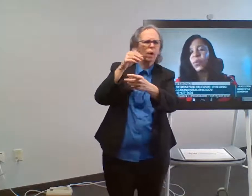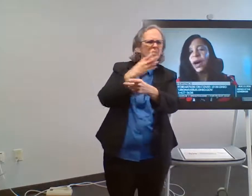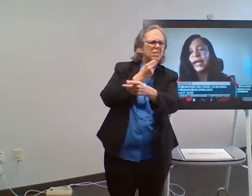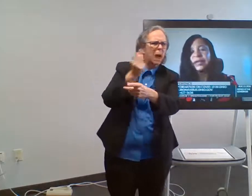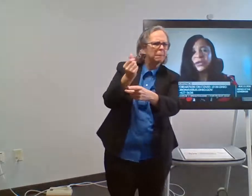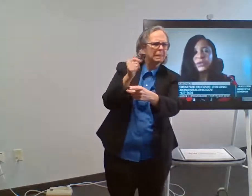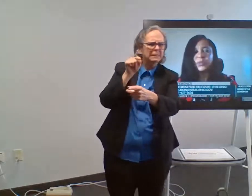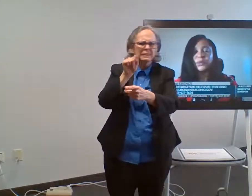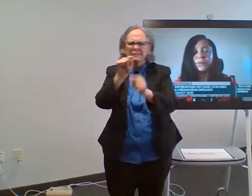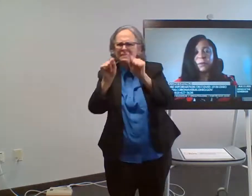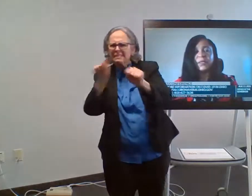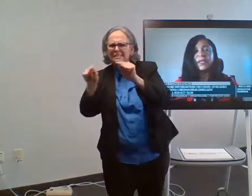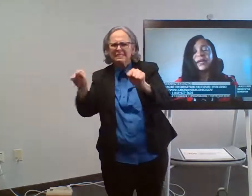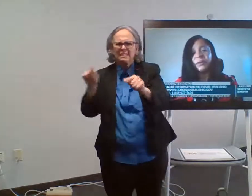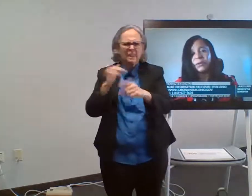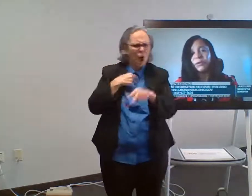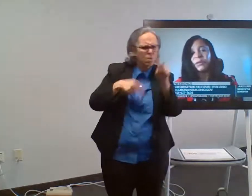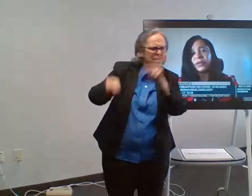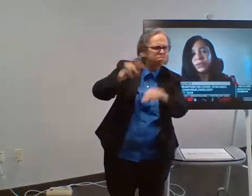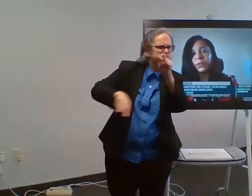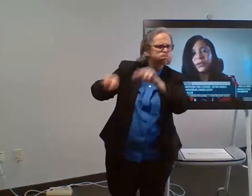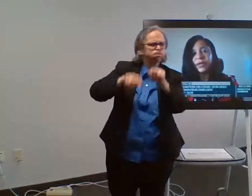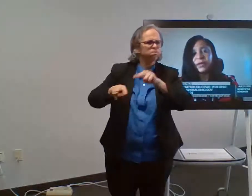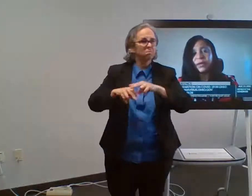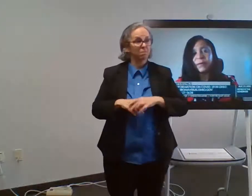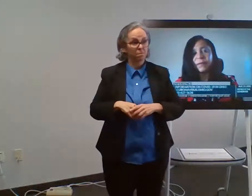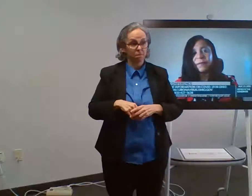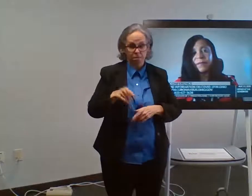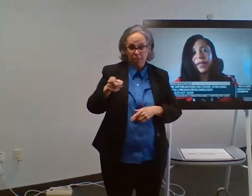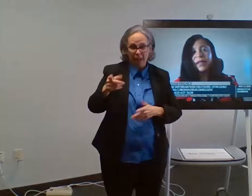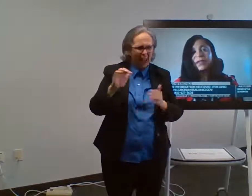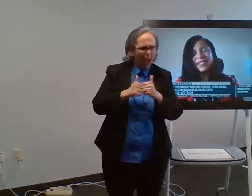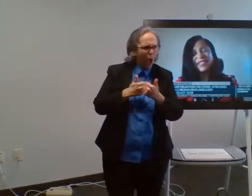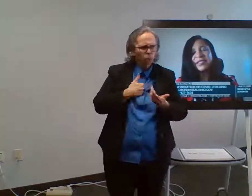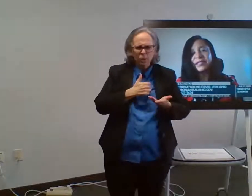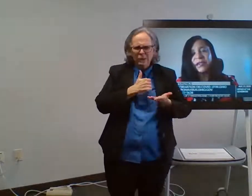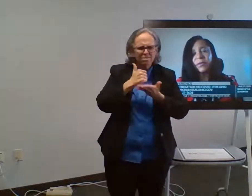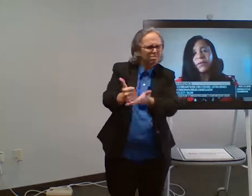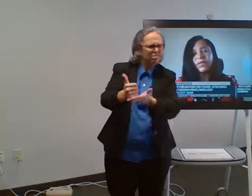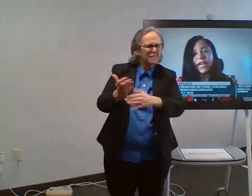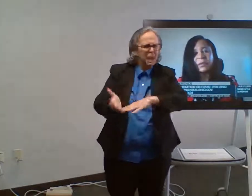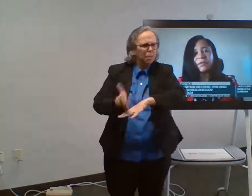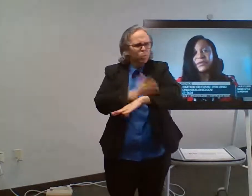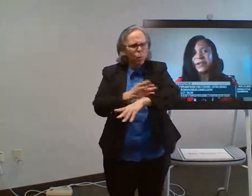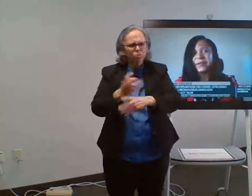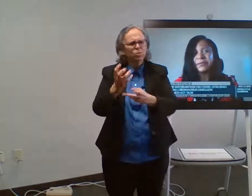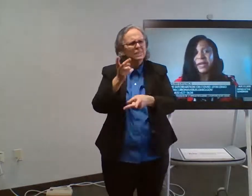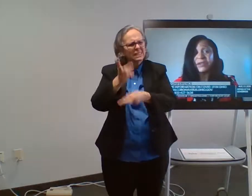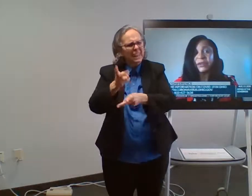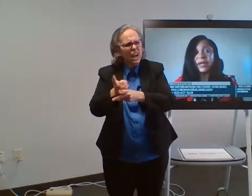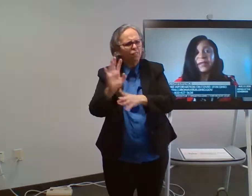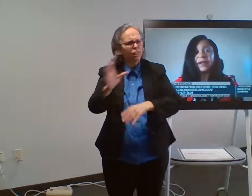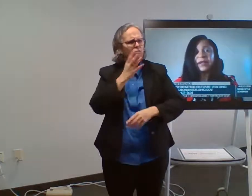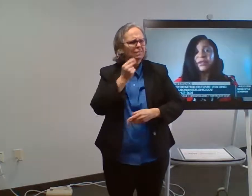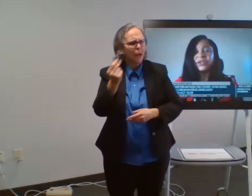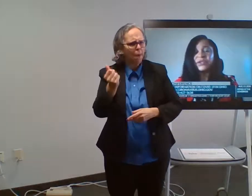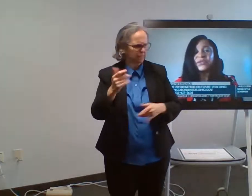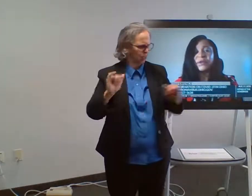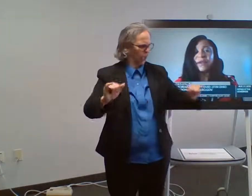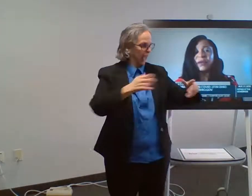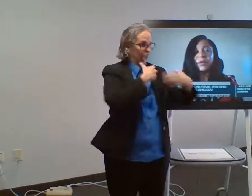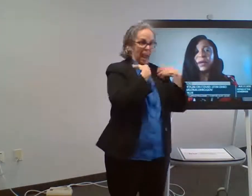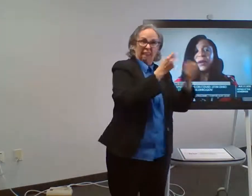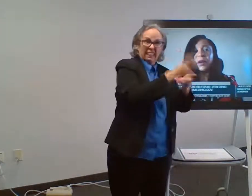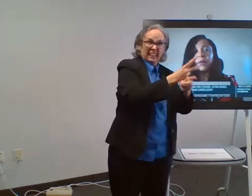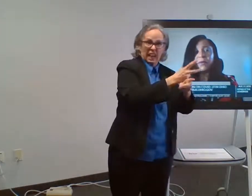healthcare's most widely used performance improvement tools. This is an example of the type of objective measure that can be